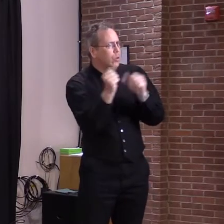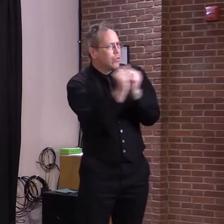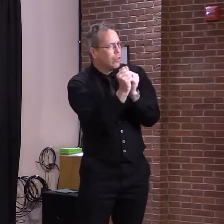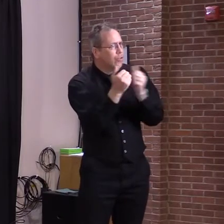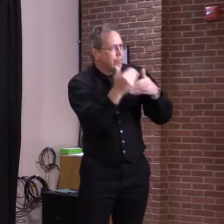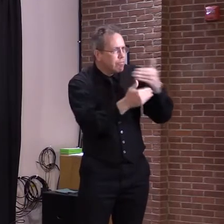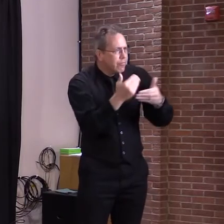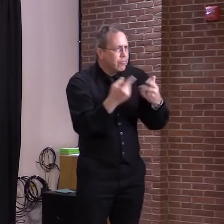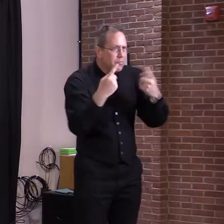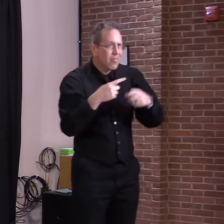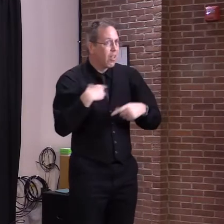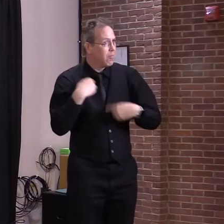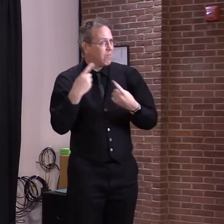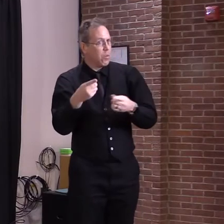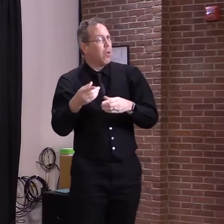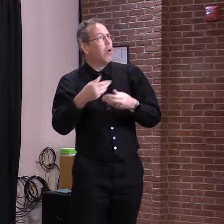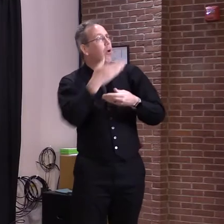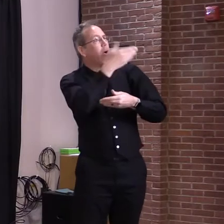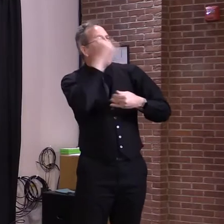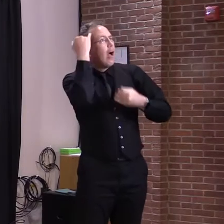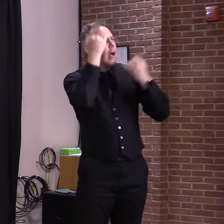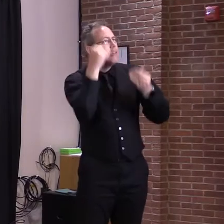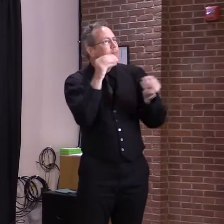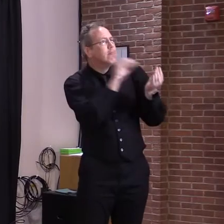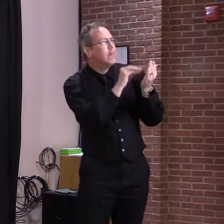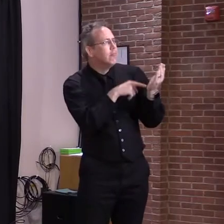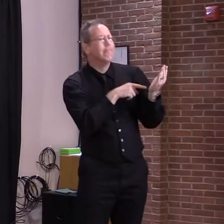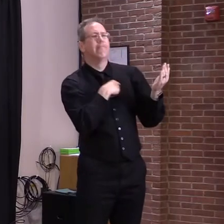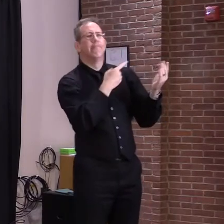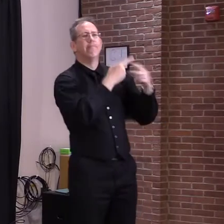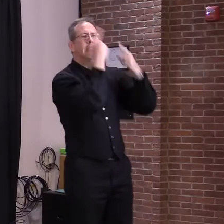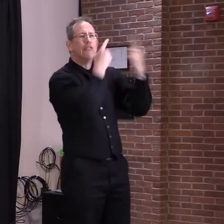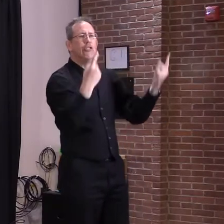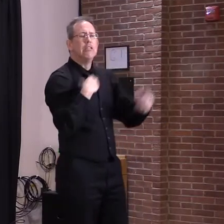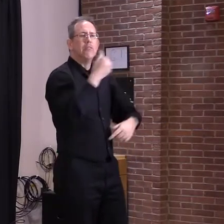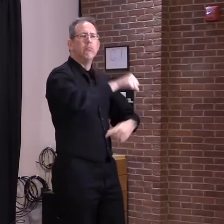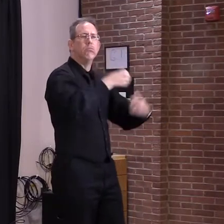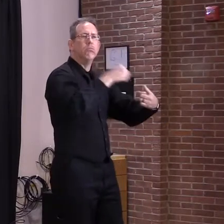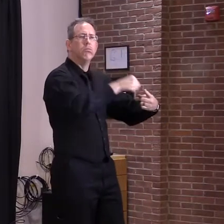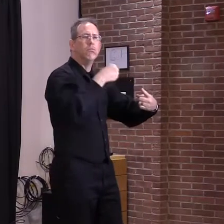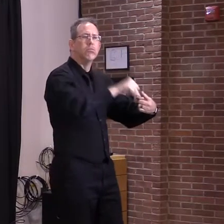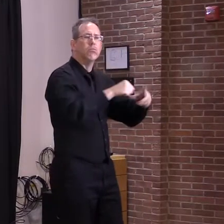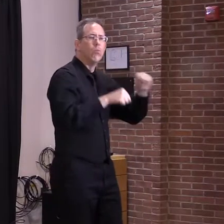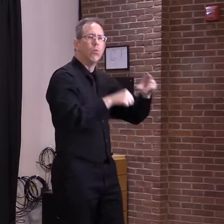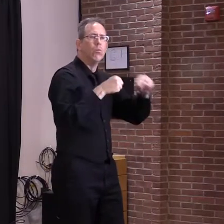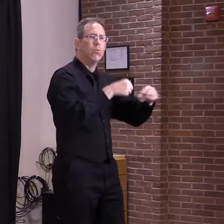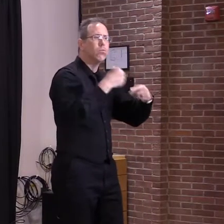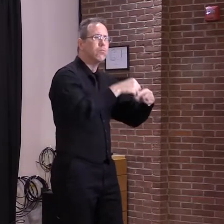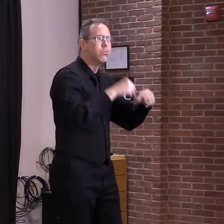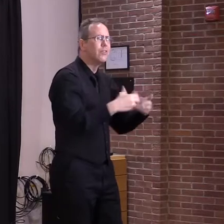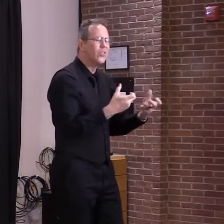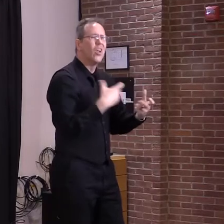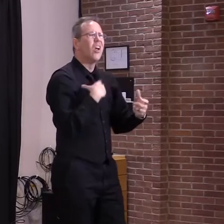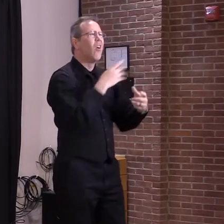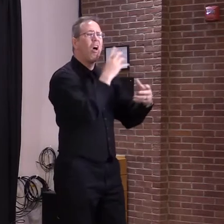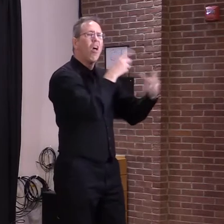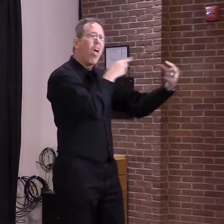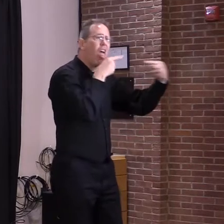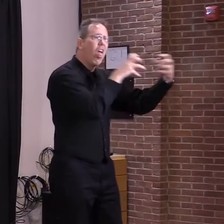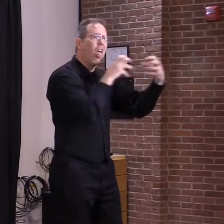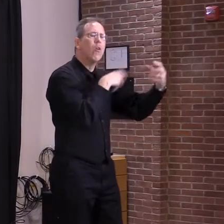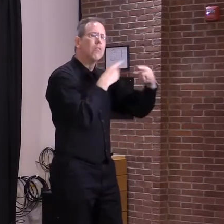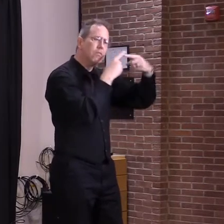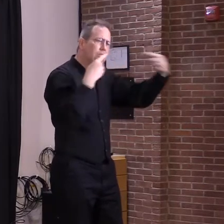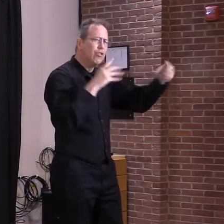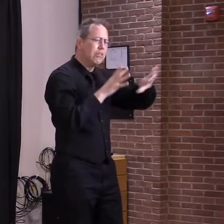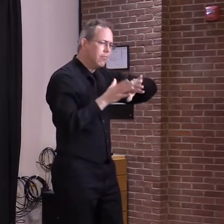past. So again, just as I said with housing, let's put aside the areas of disagreement and pass clean bills